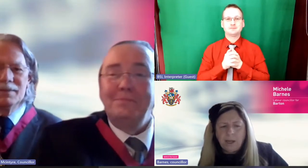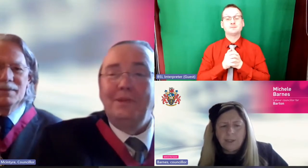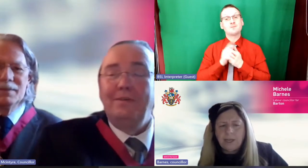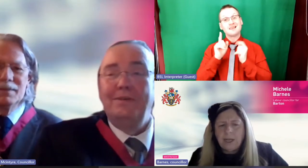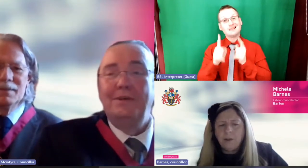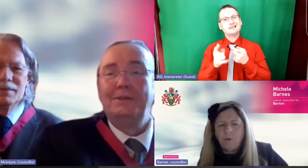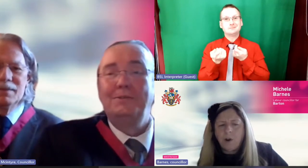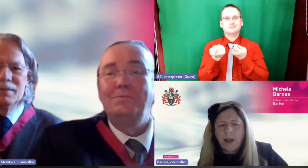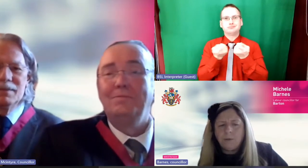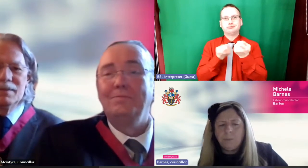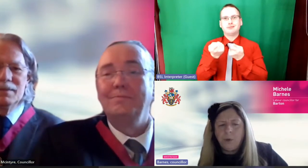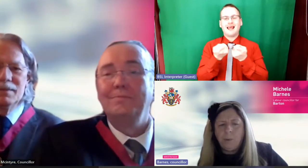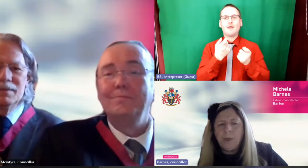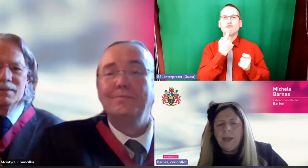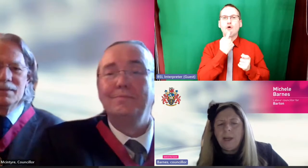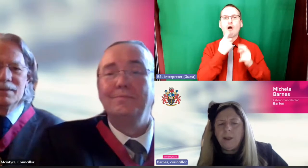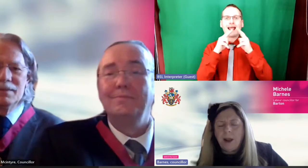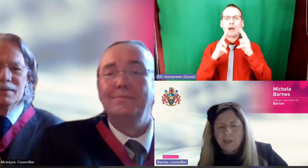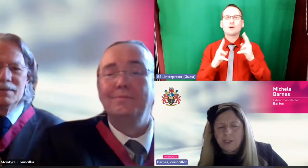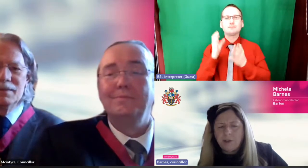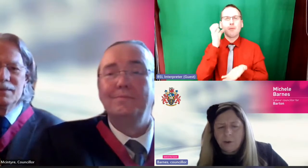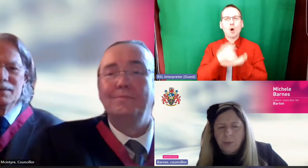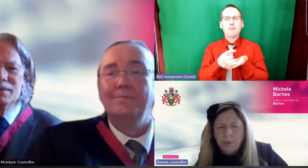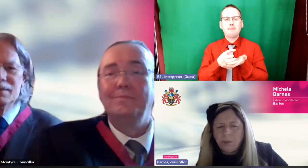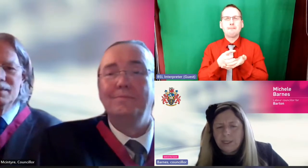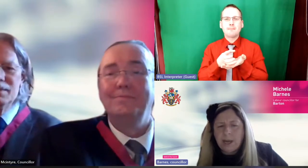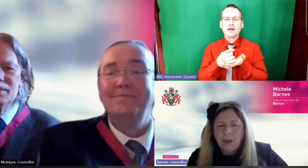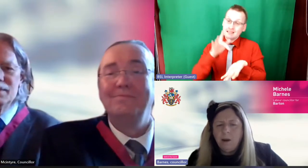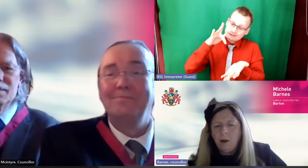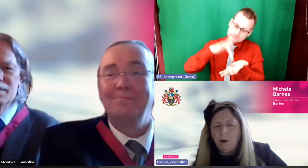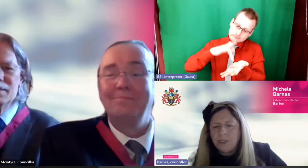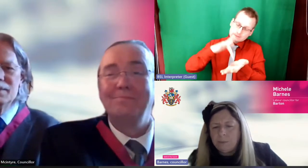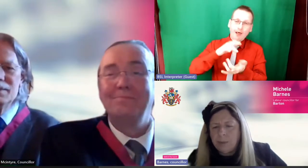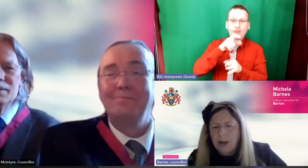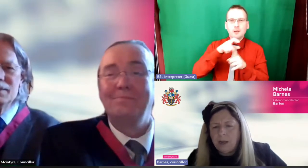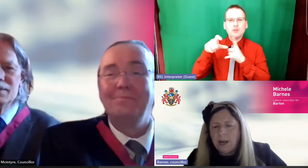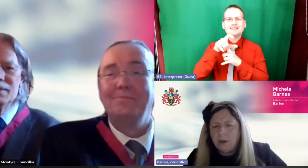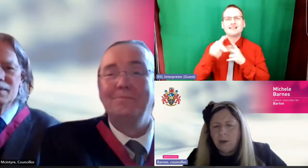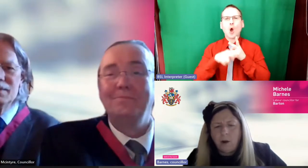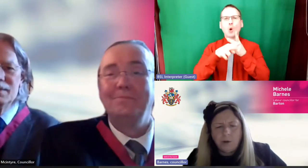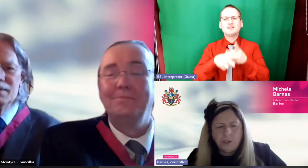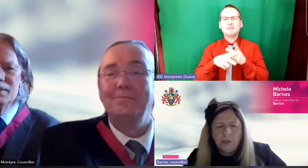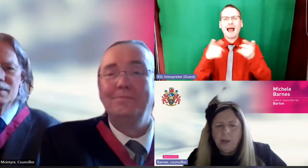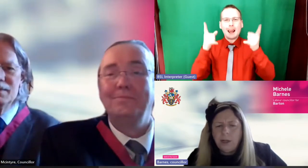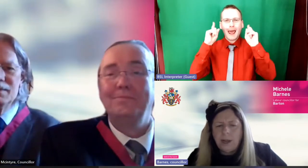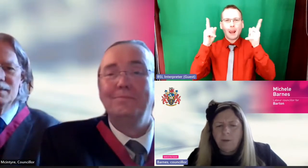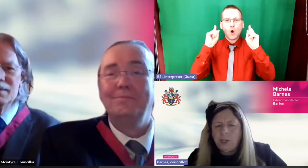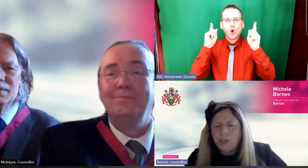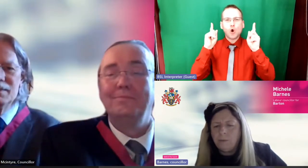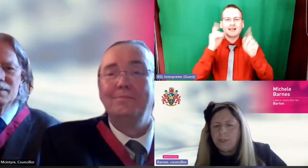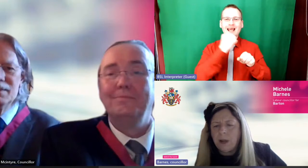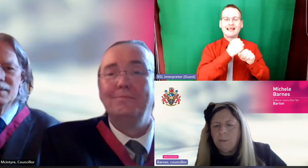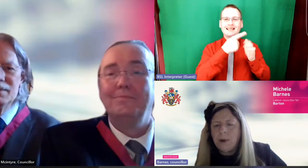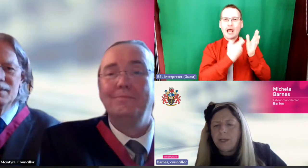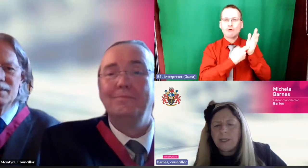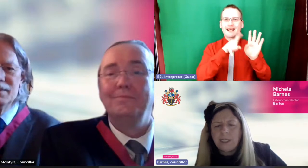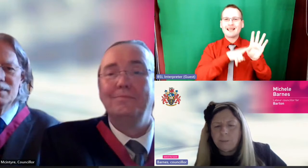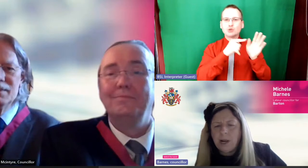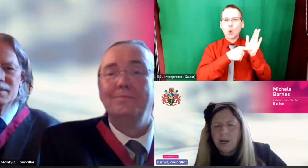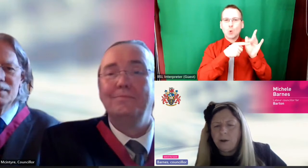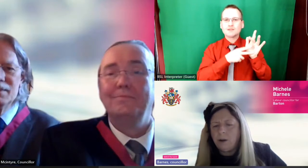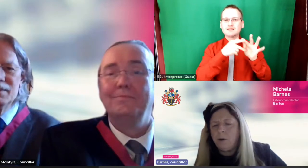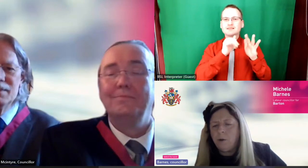were held in the Rockhouse pub in the heart of the community, hosted by landlord Gary Jones and